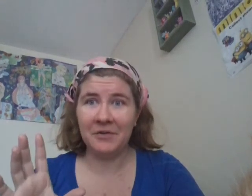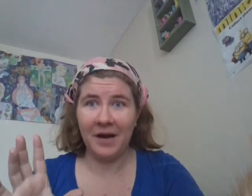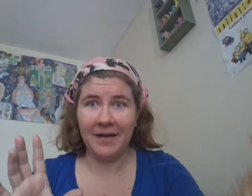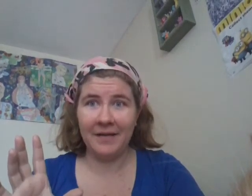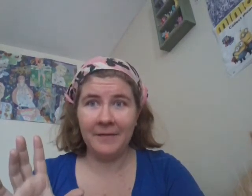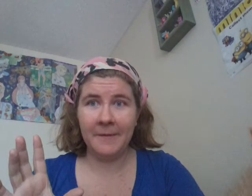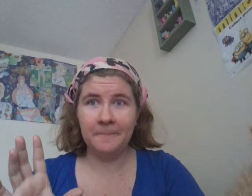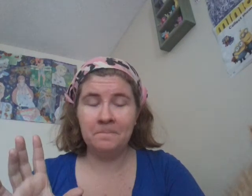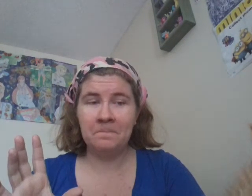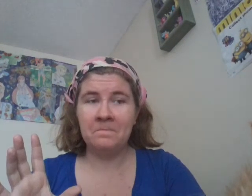going to cry.